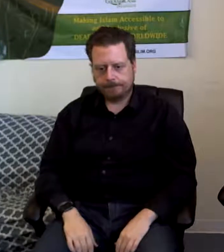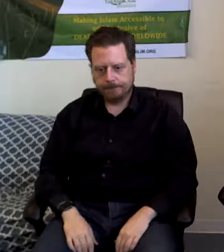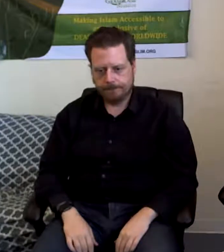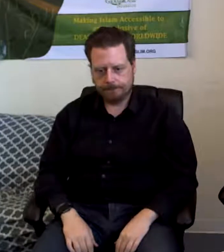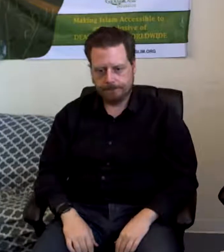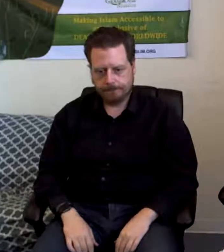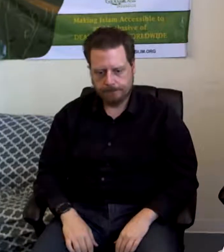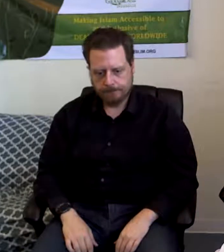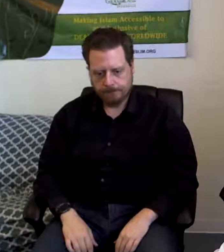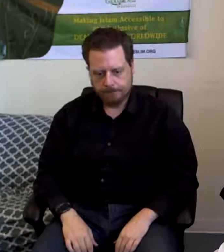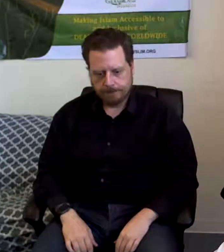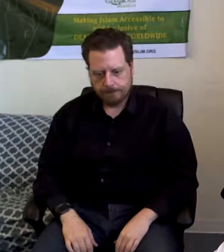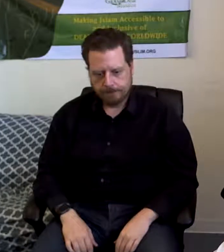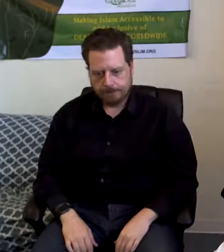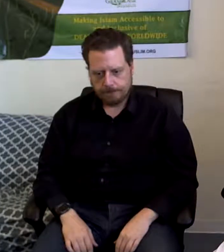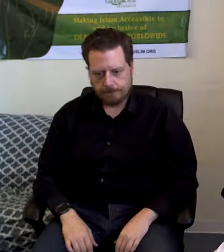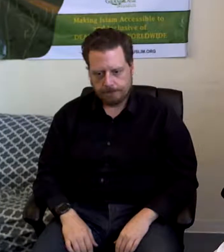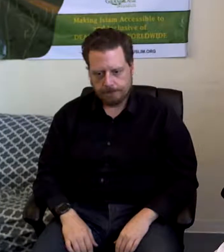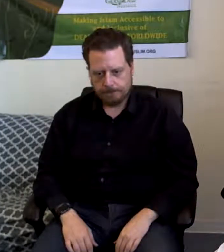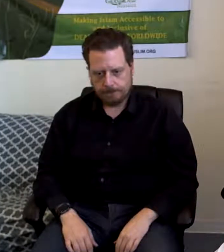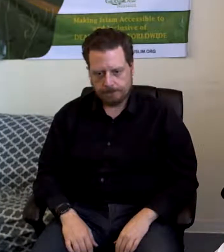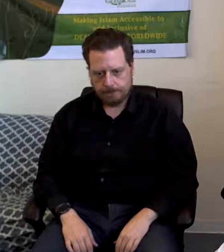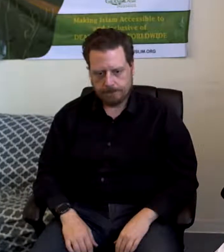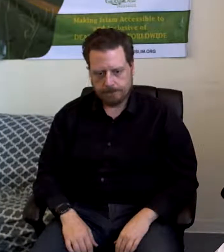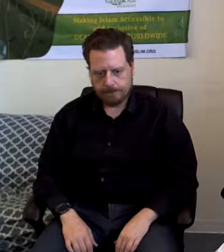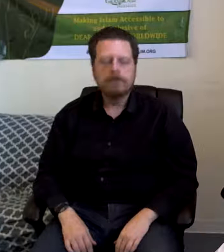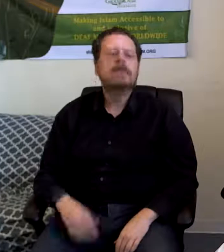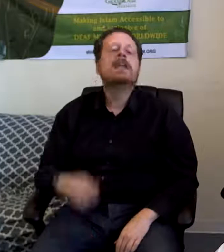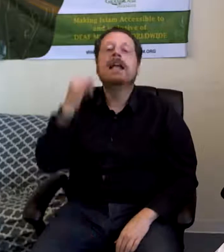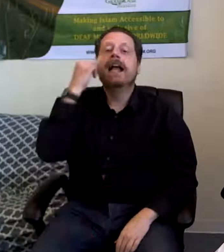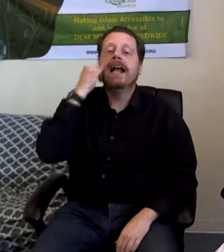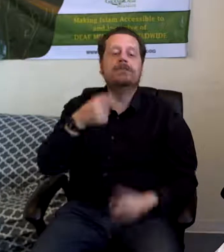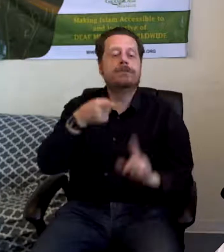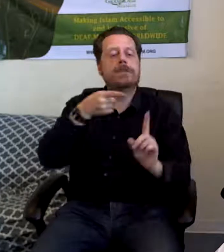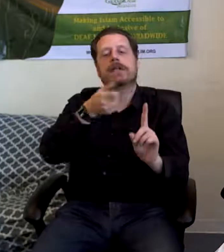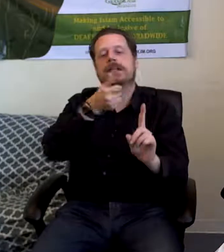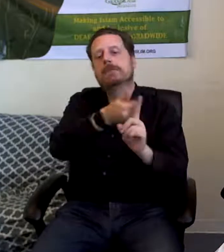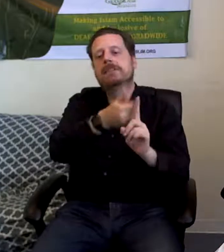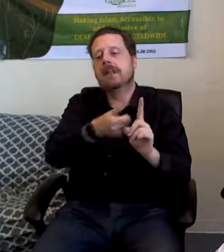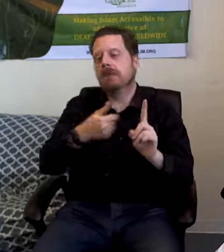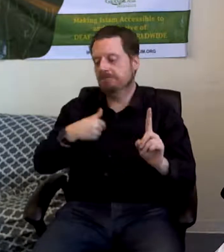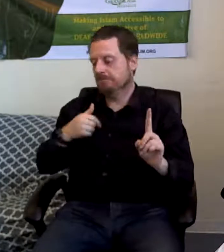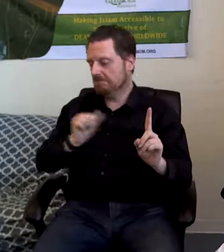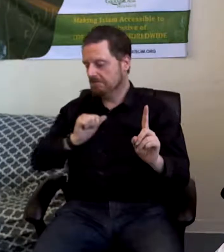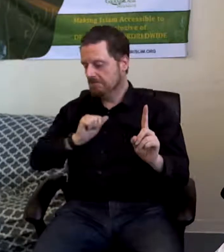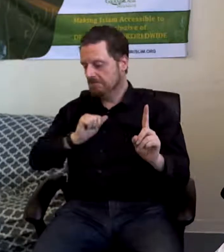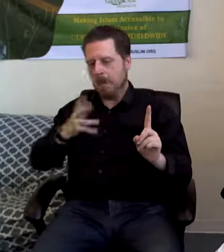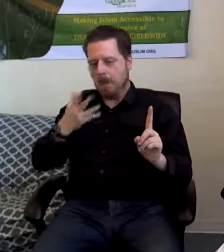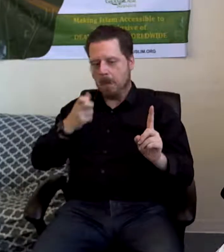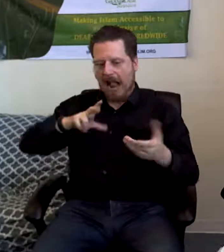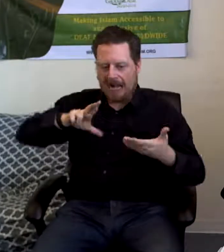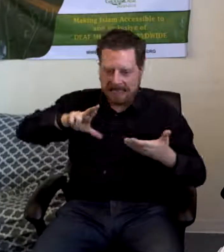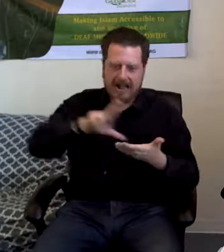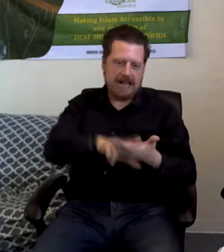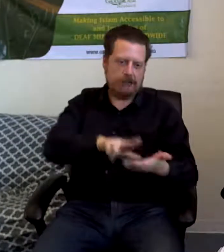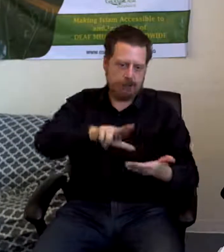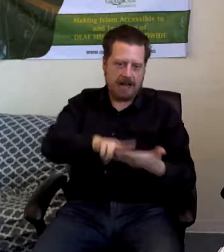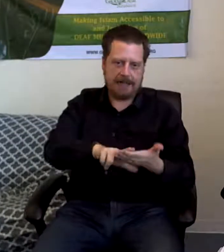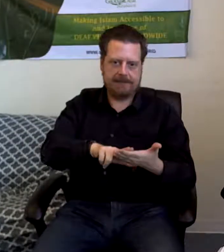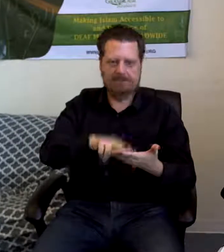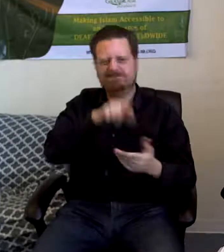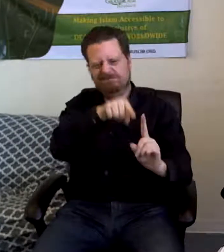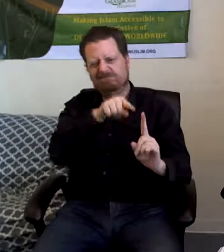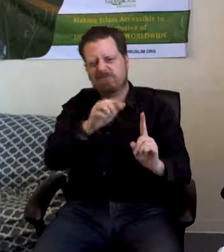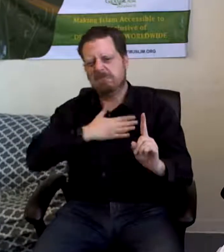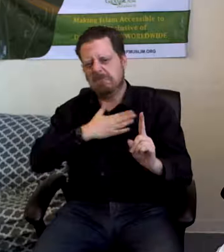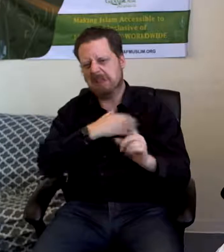So here it goes. And those who would like to contract with you among your slaves, what your right